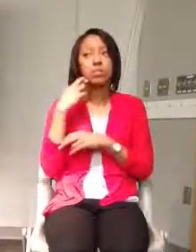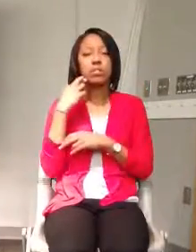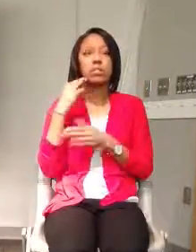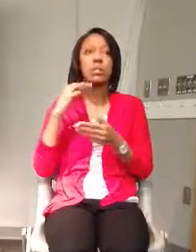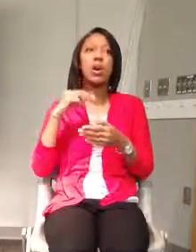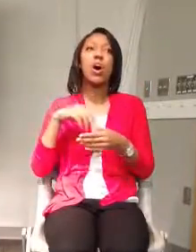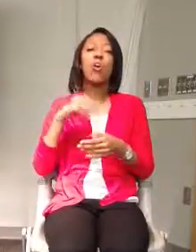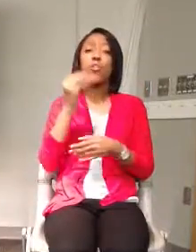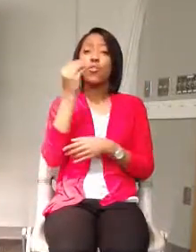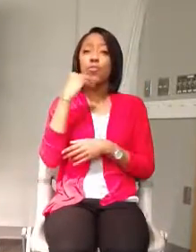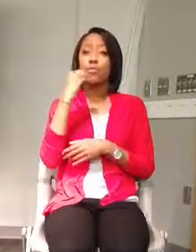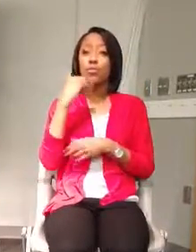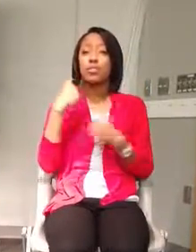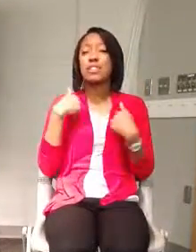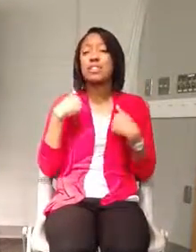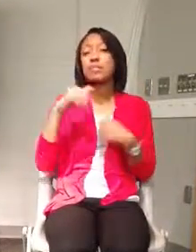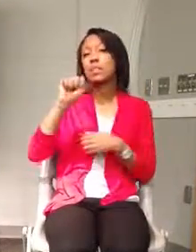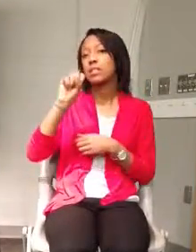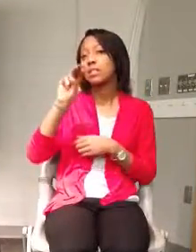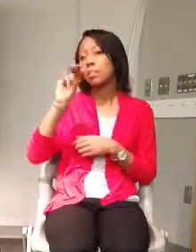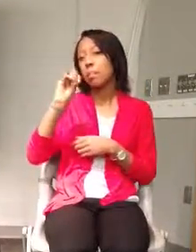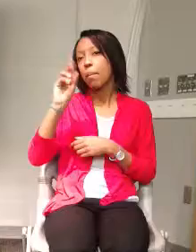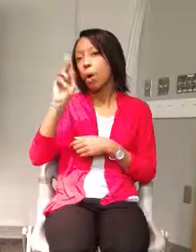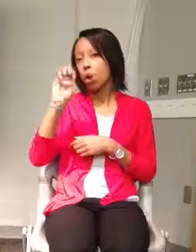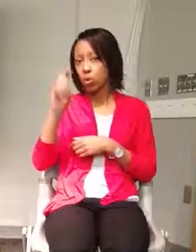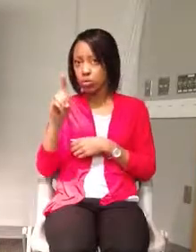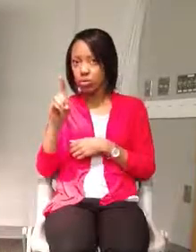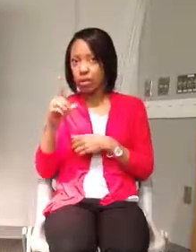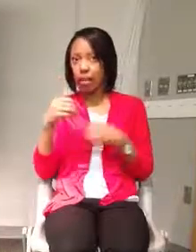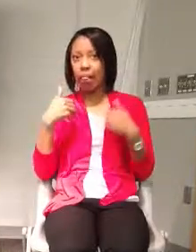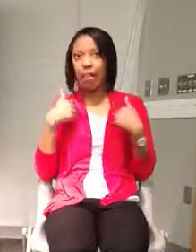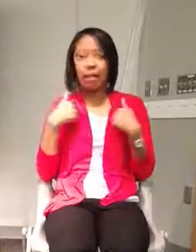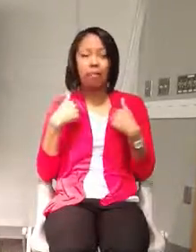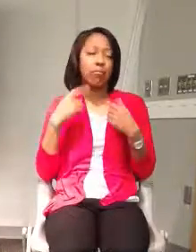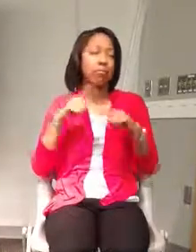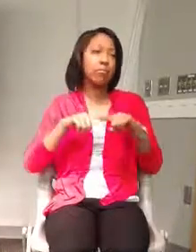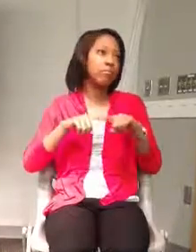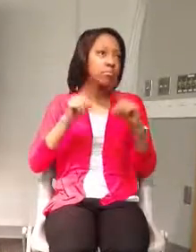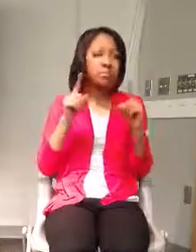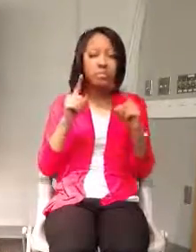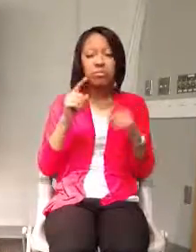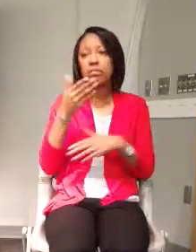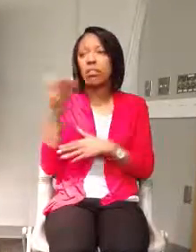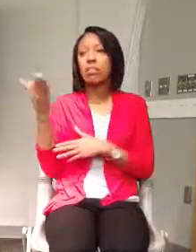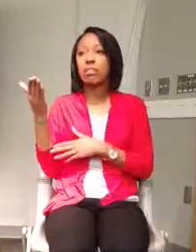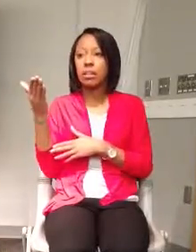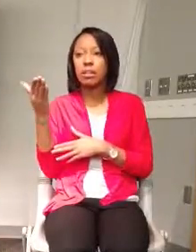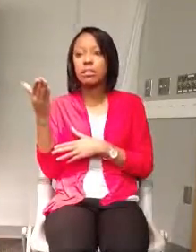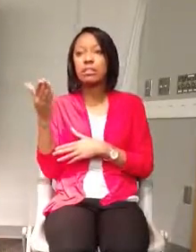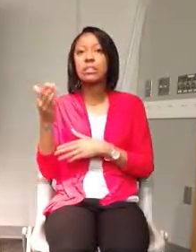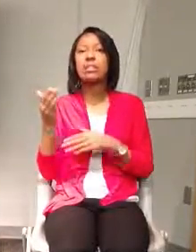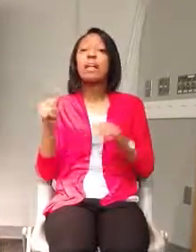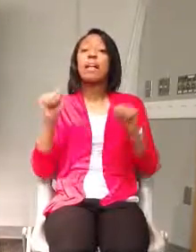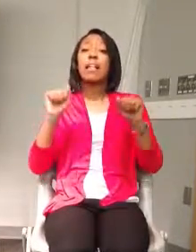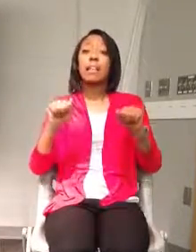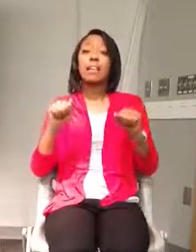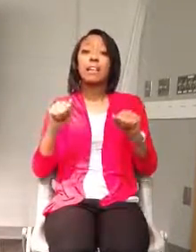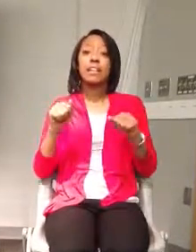they contain nitrates and nitrites that can interfere with and interact with